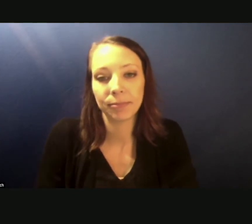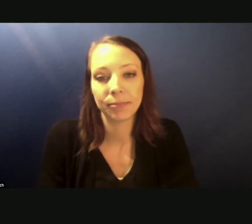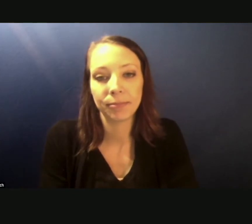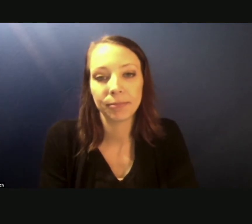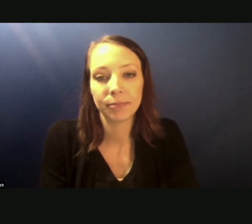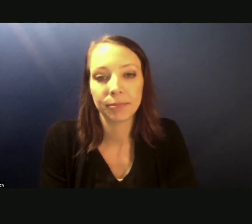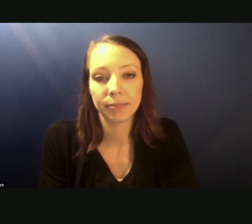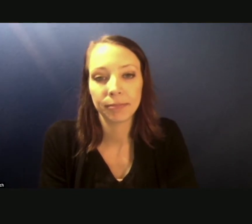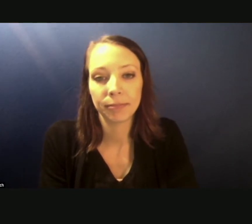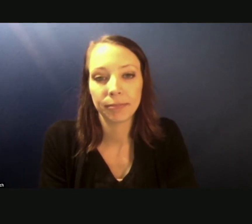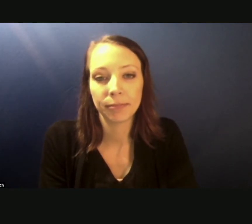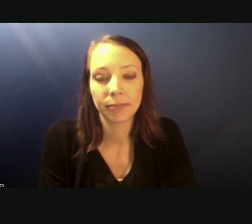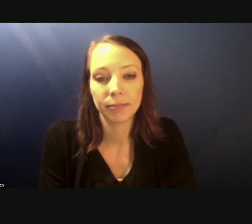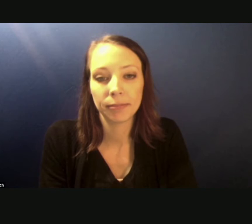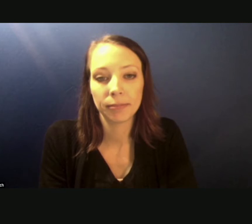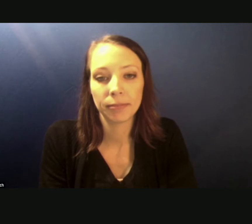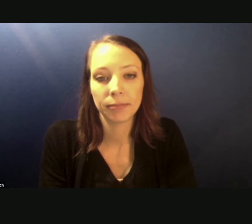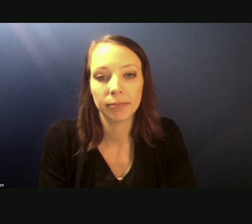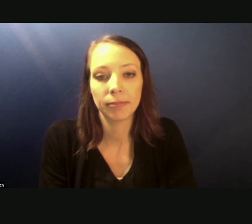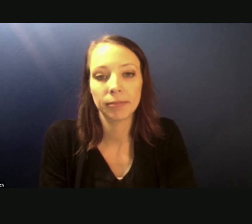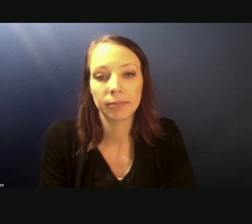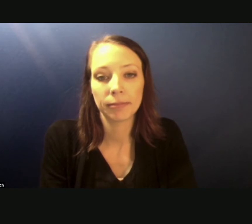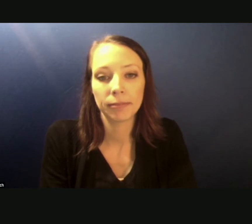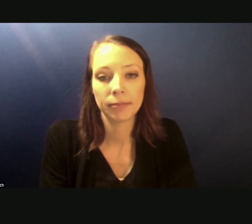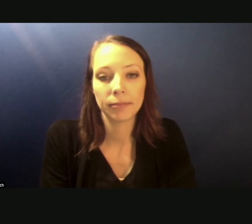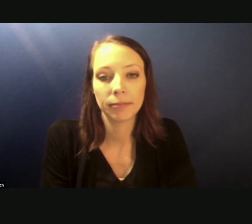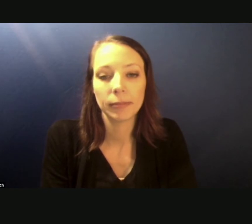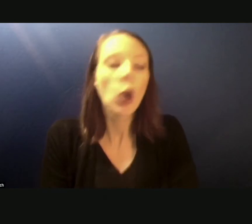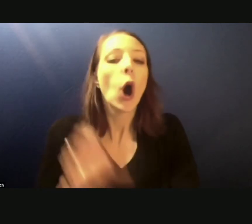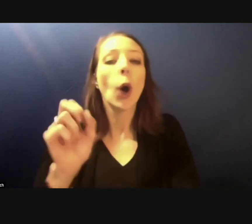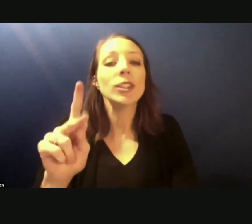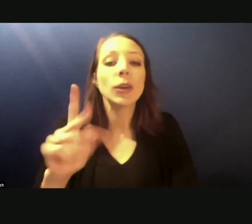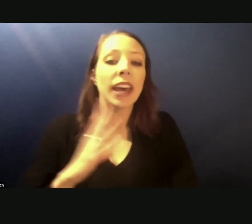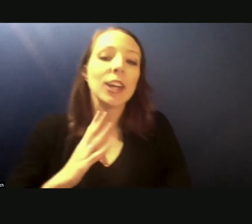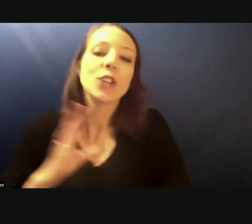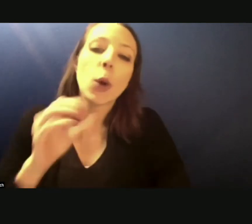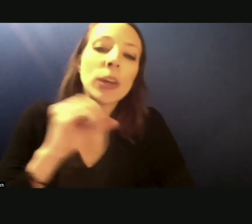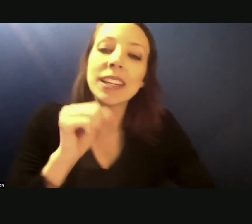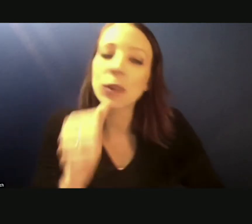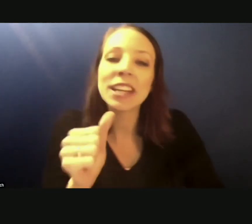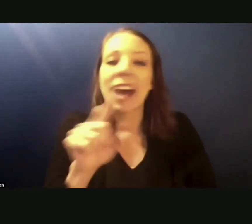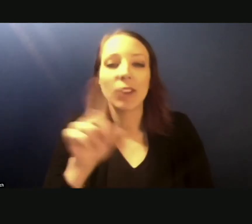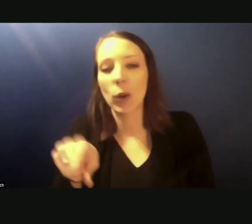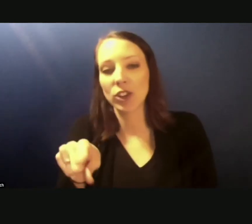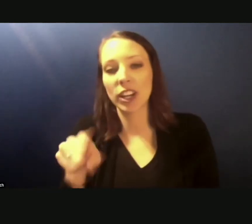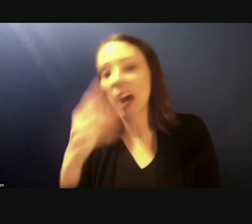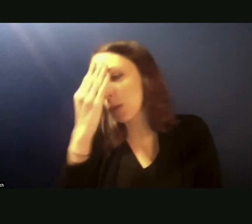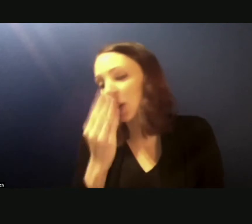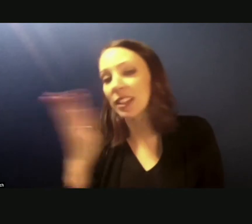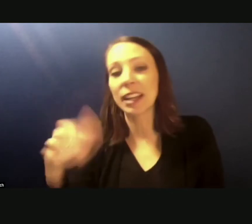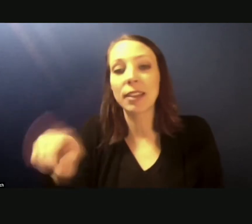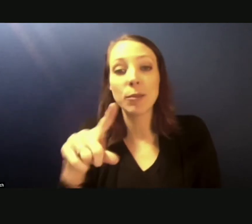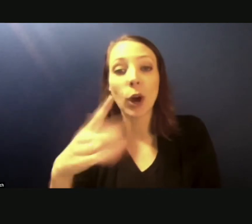I'm not sure though. Can you say that again? I think I missed part of what I was Oh, turning it's on. okay. No, we didn't have a question. I